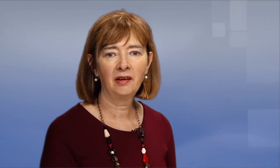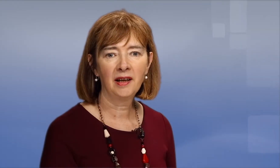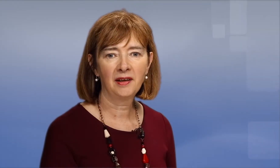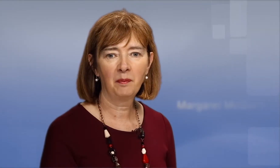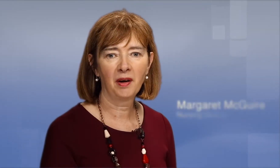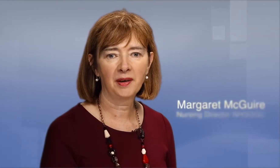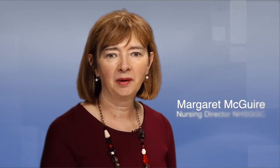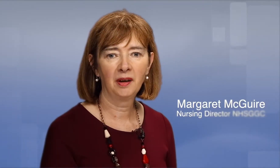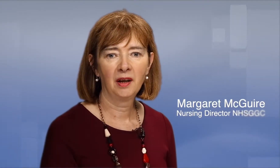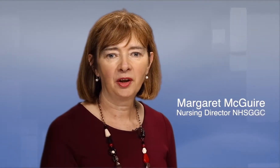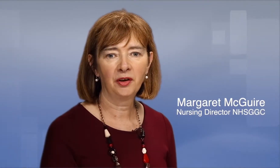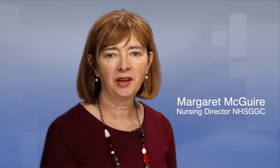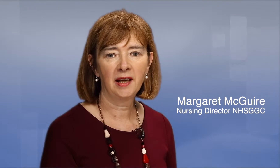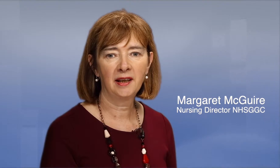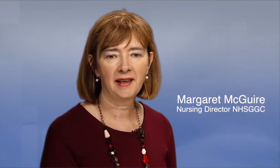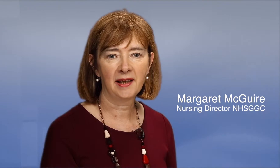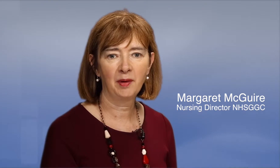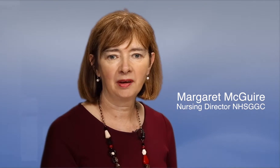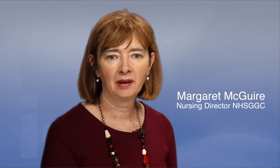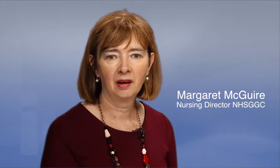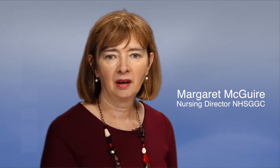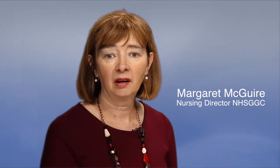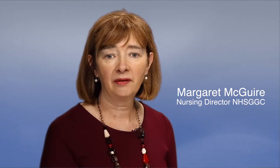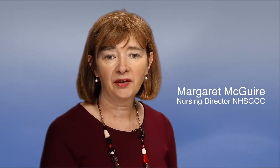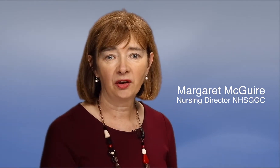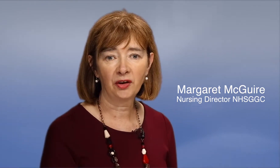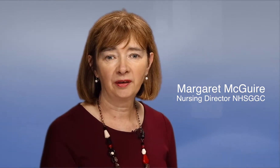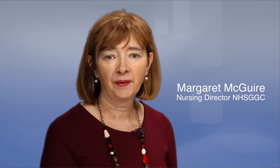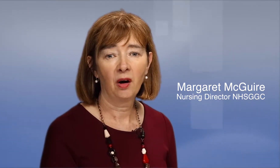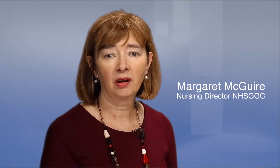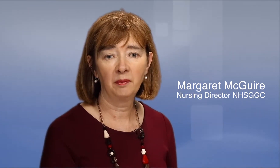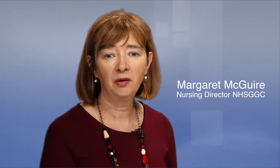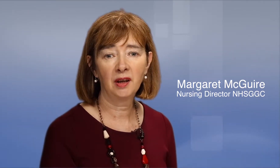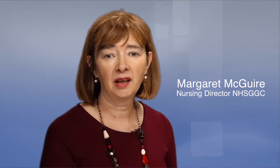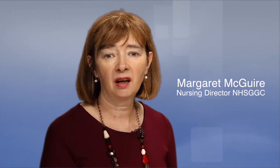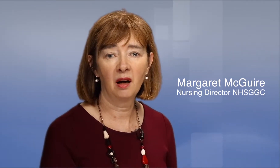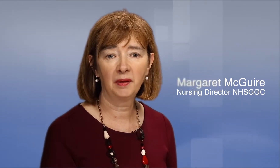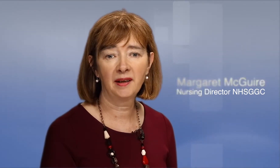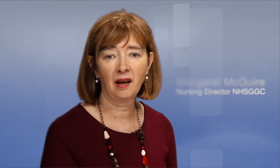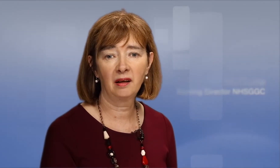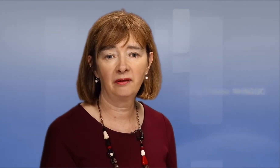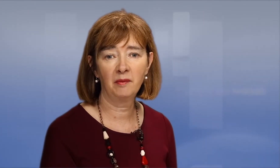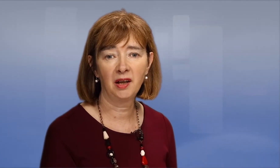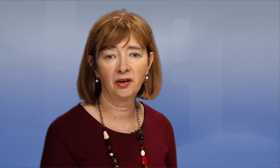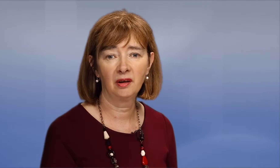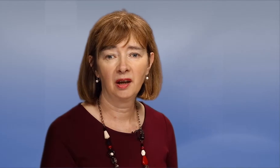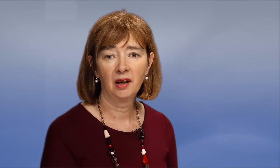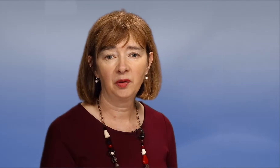Clearly, it's not possible to undertake an assessment or give instruction or communicate complex health information to a